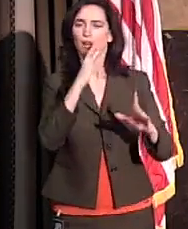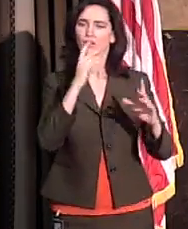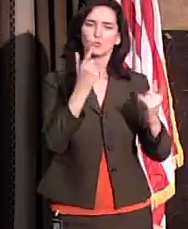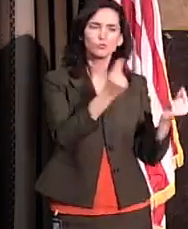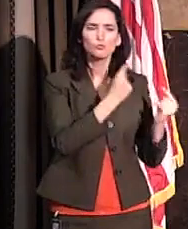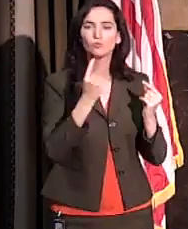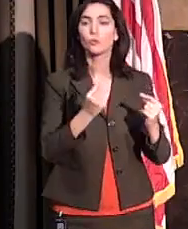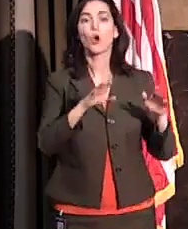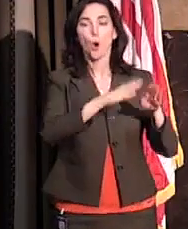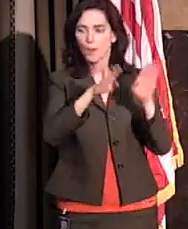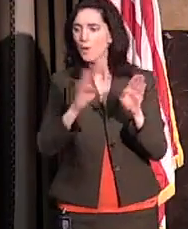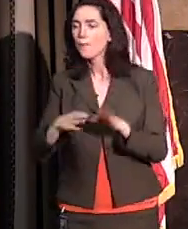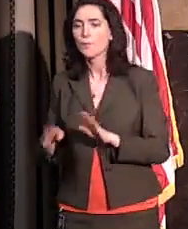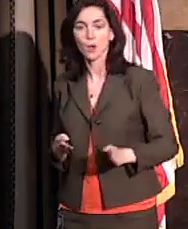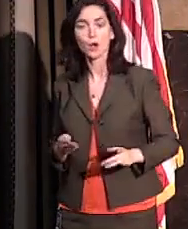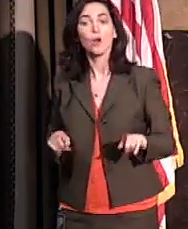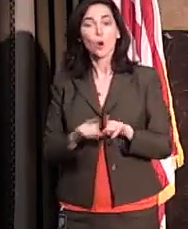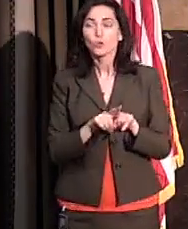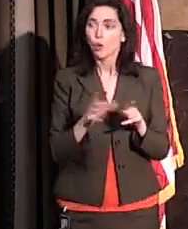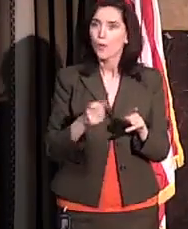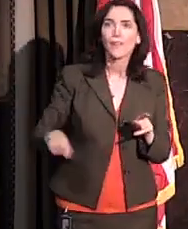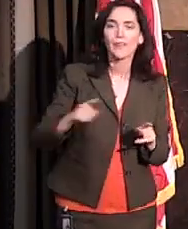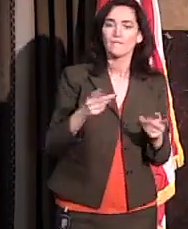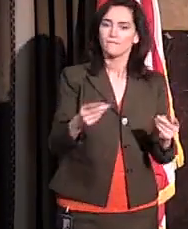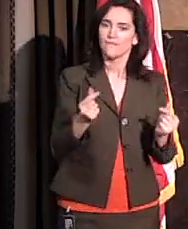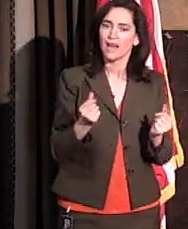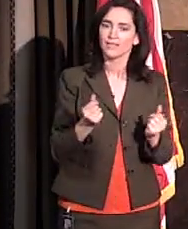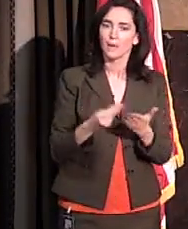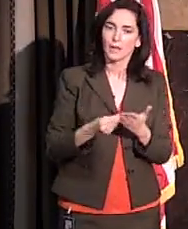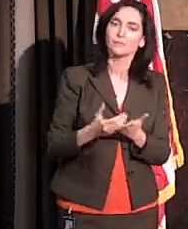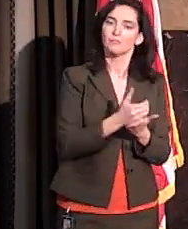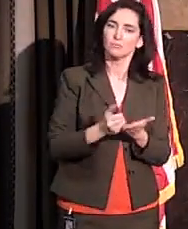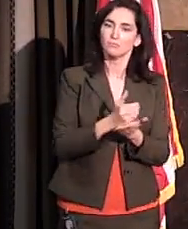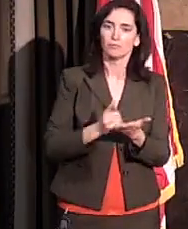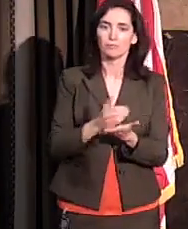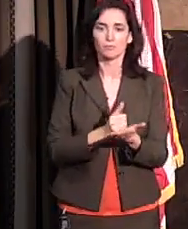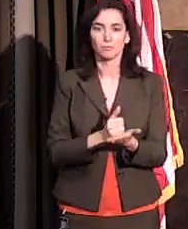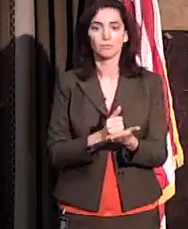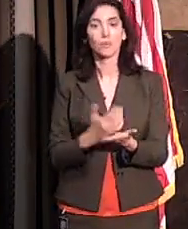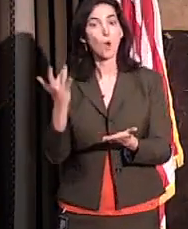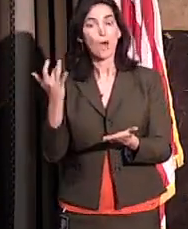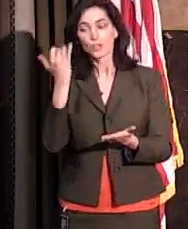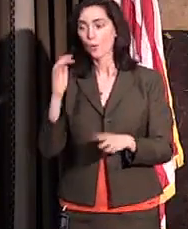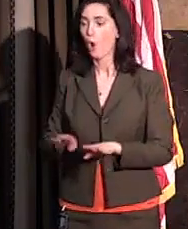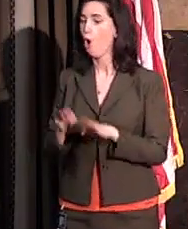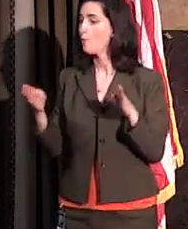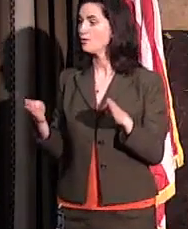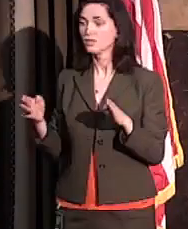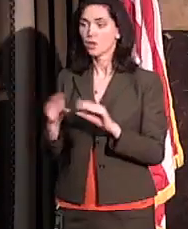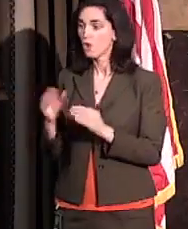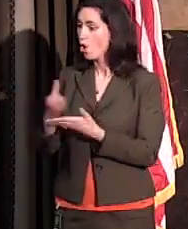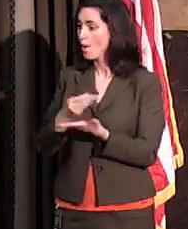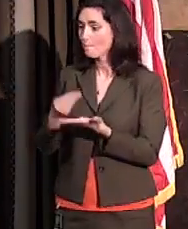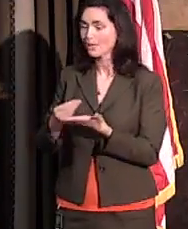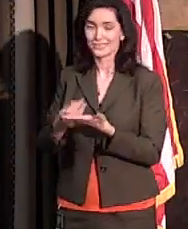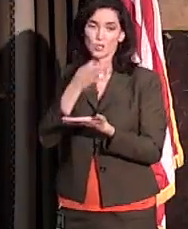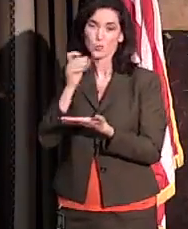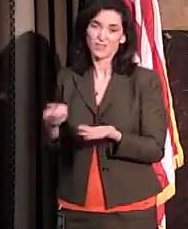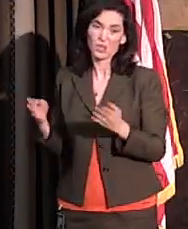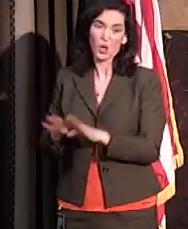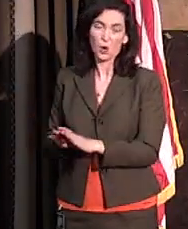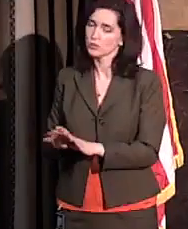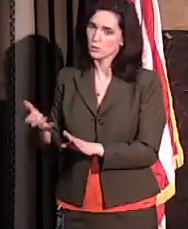back open, but start making money quickly, because you can only stay open and lose money for so long. This weekend,